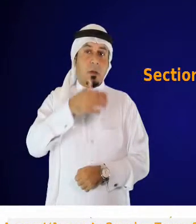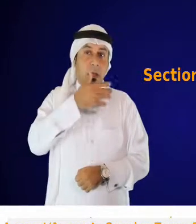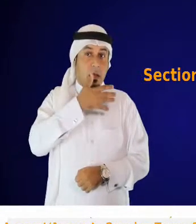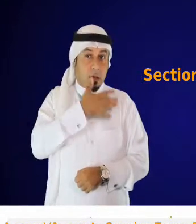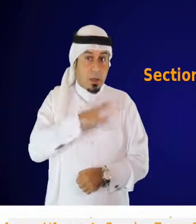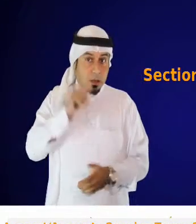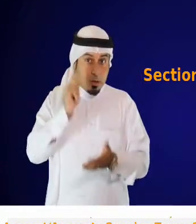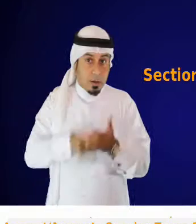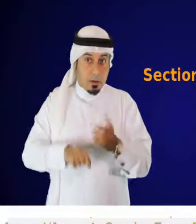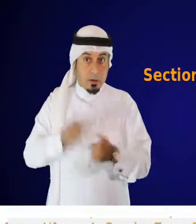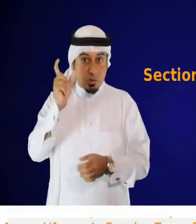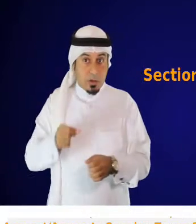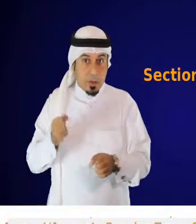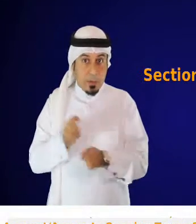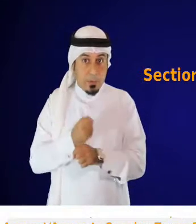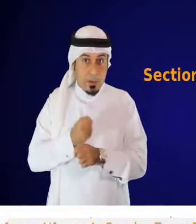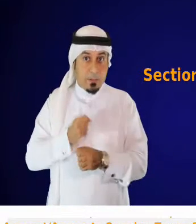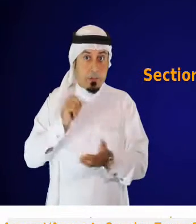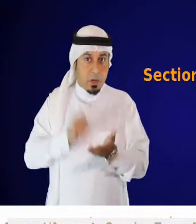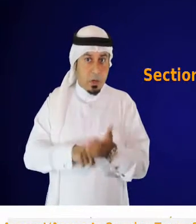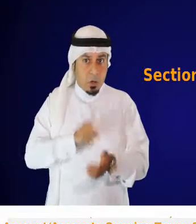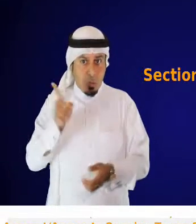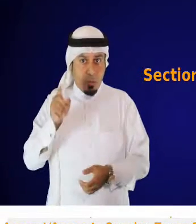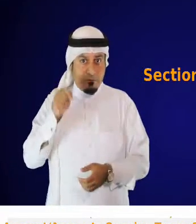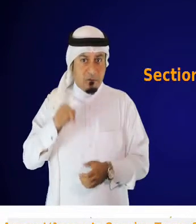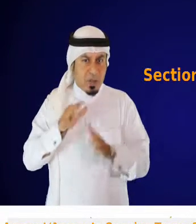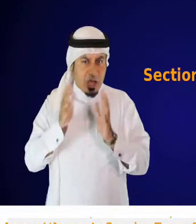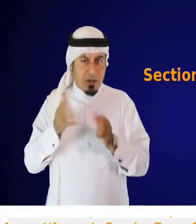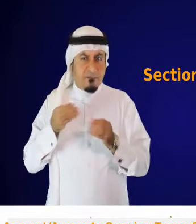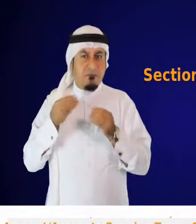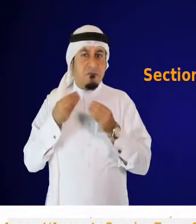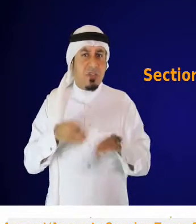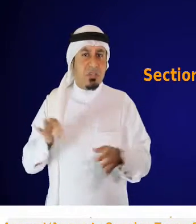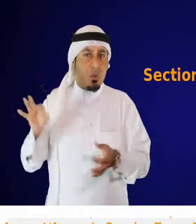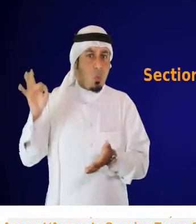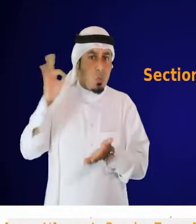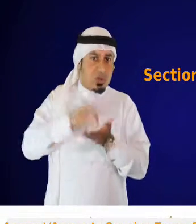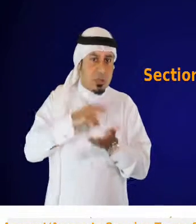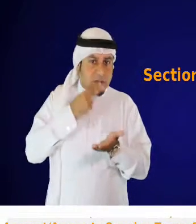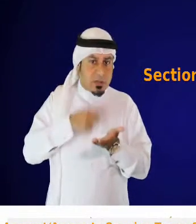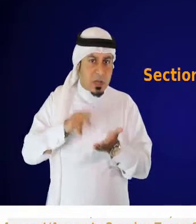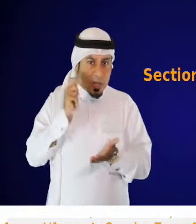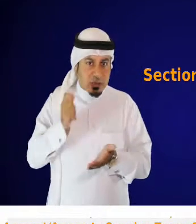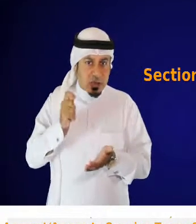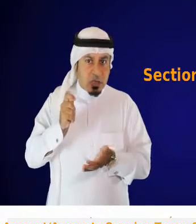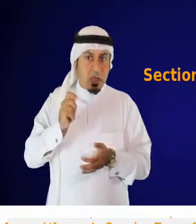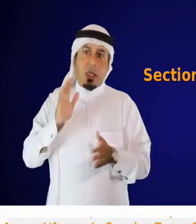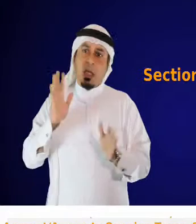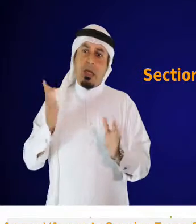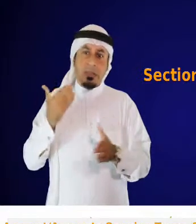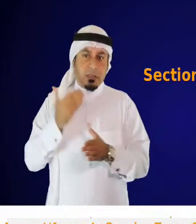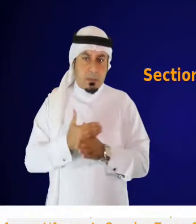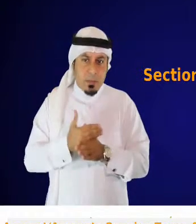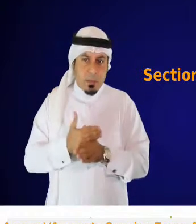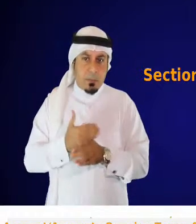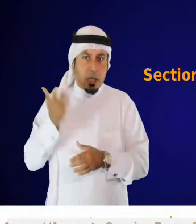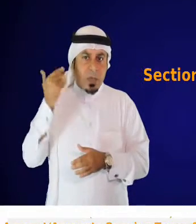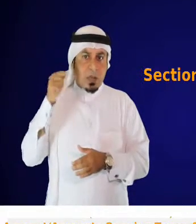2. The customer acknowledges that where the original communication was unsuccessful due to whatsoever reason, the bank is not liable